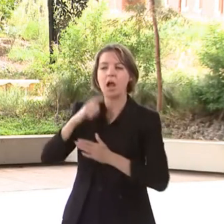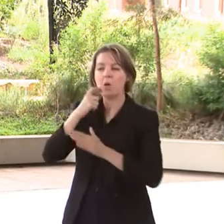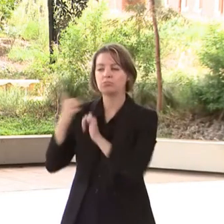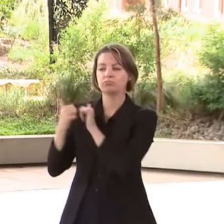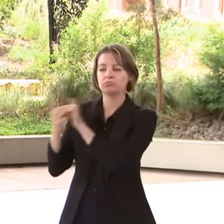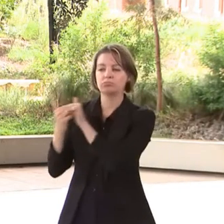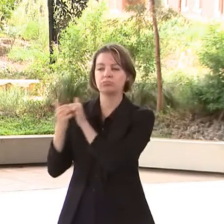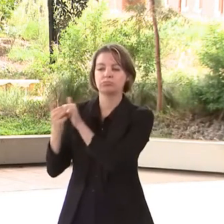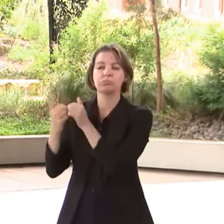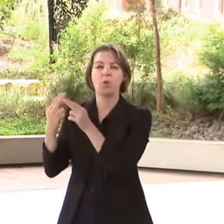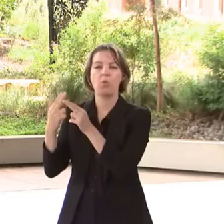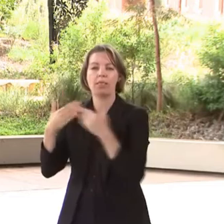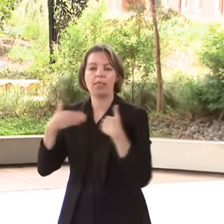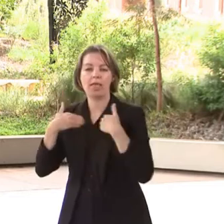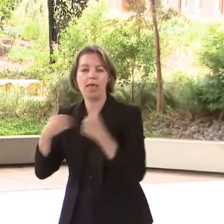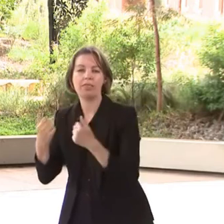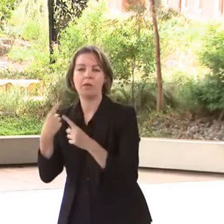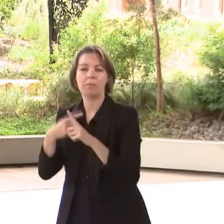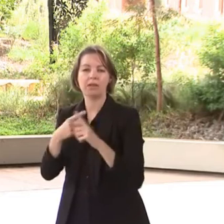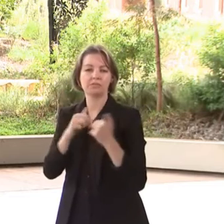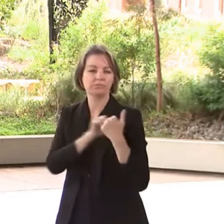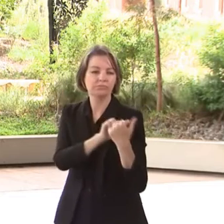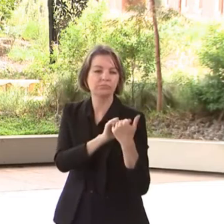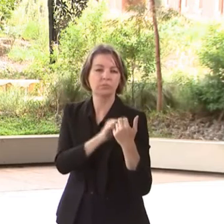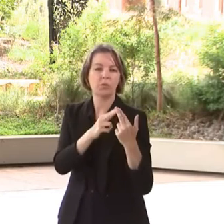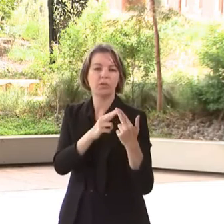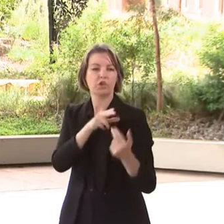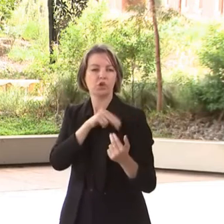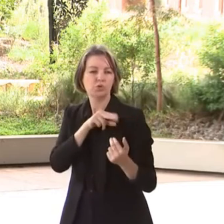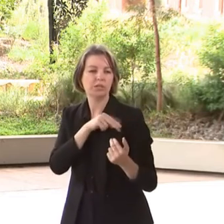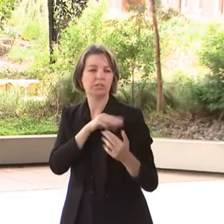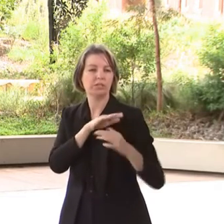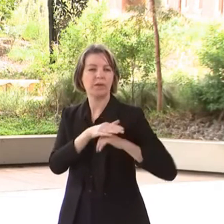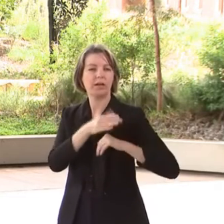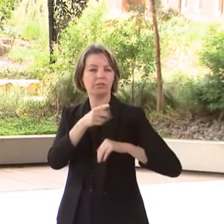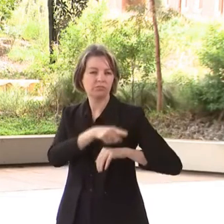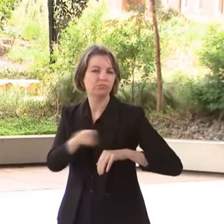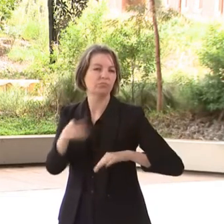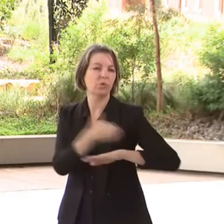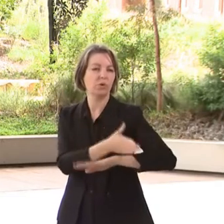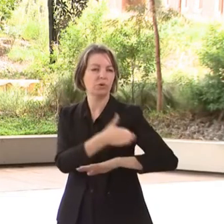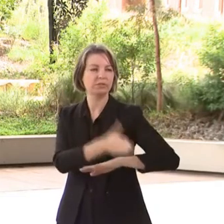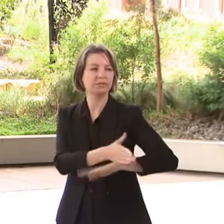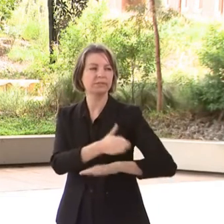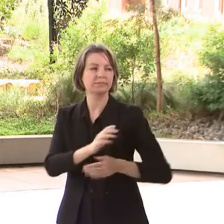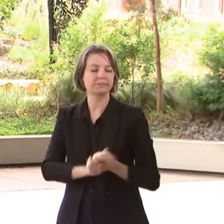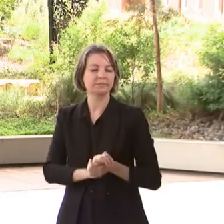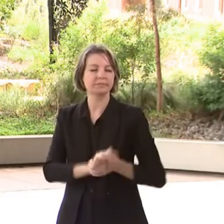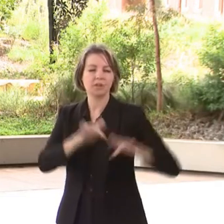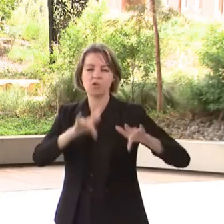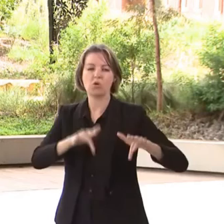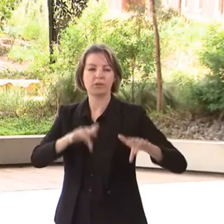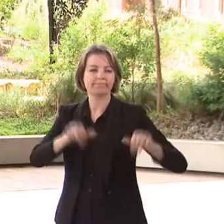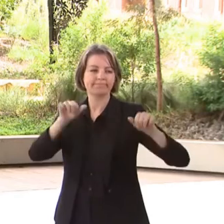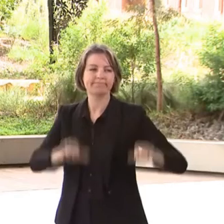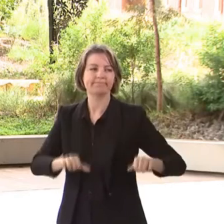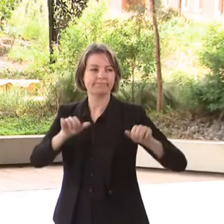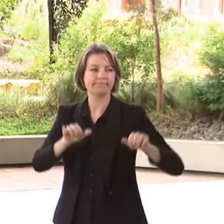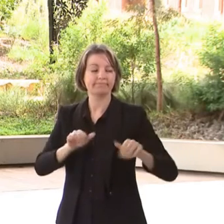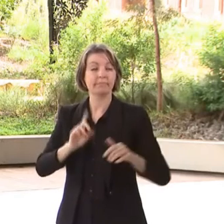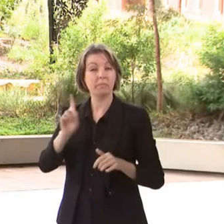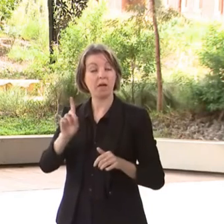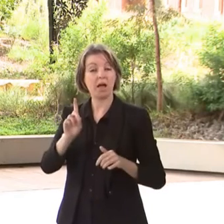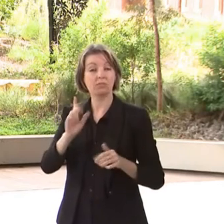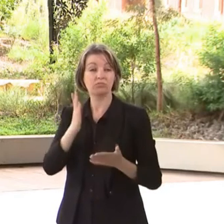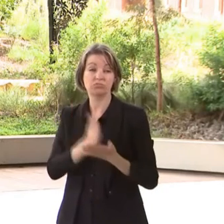with the unions in respect of those frontline workers, and we'll work through it. But ultimately, we've said as a state,